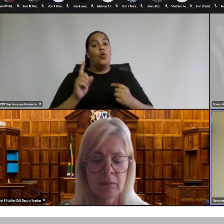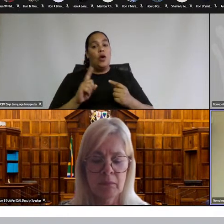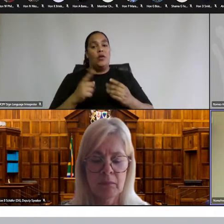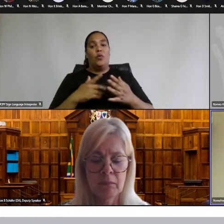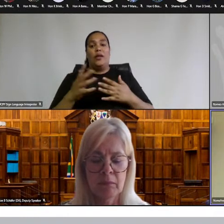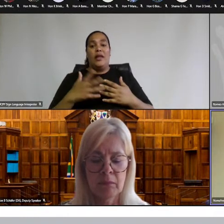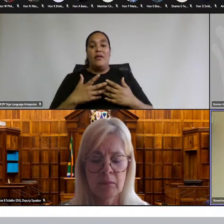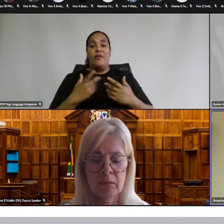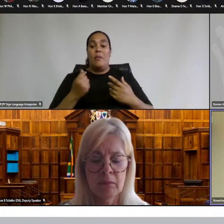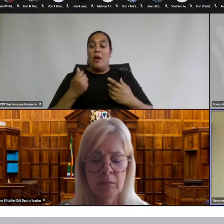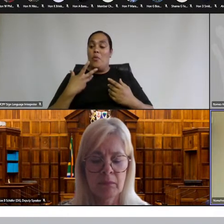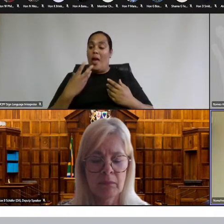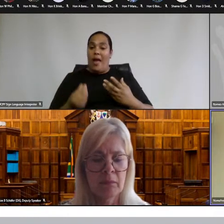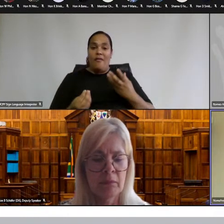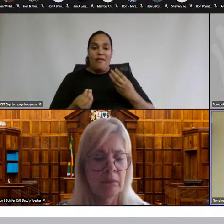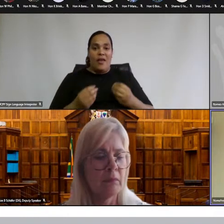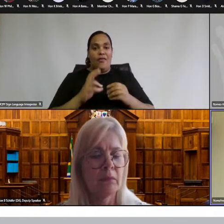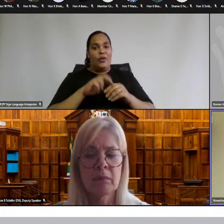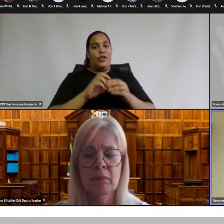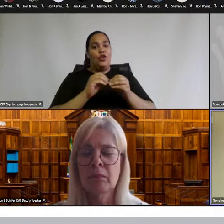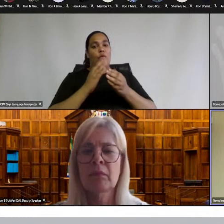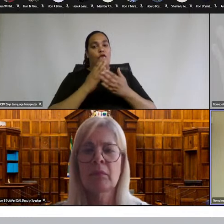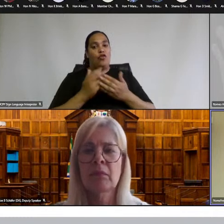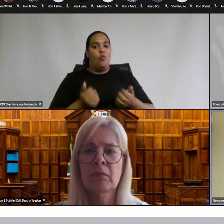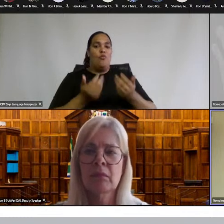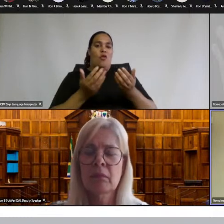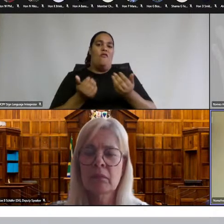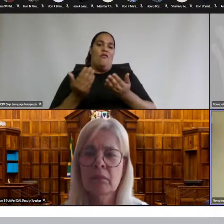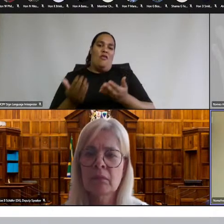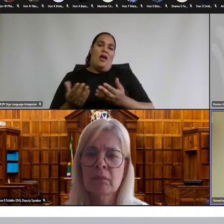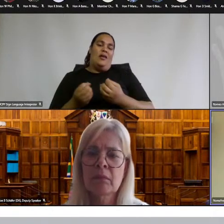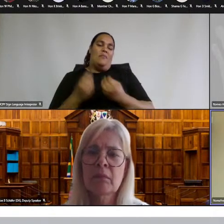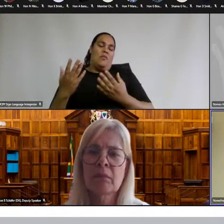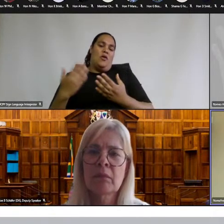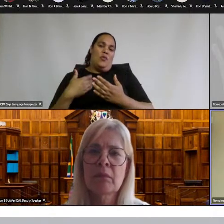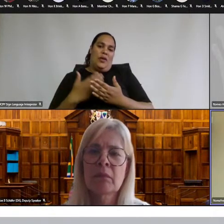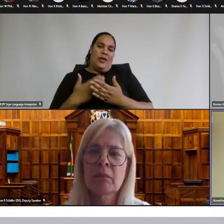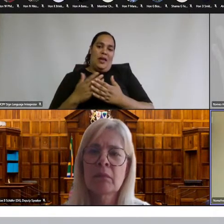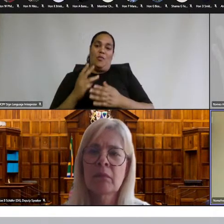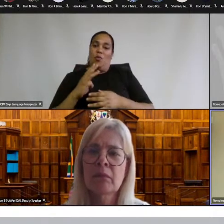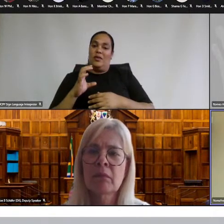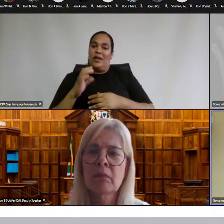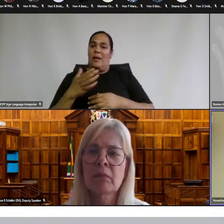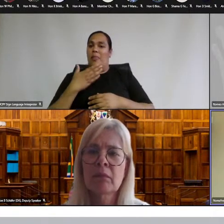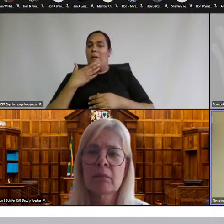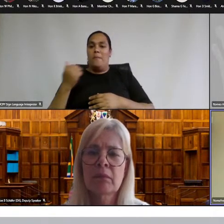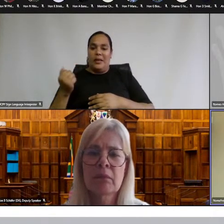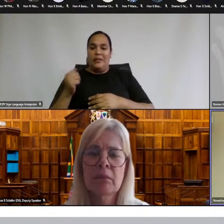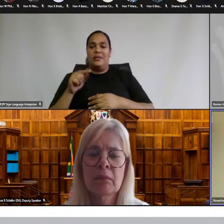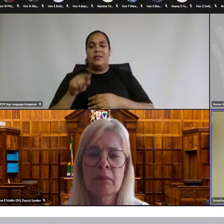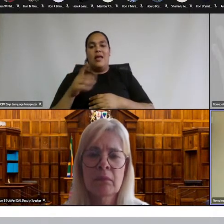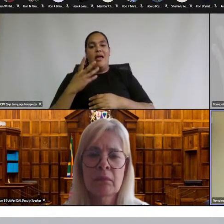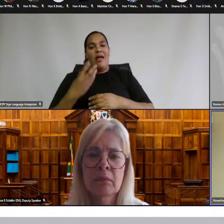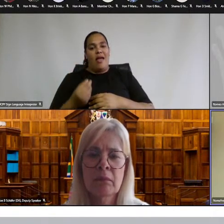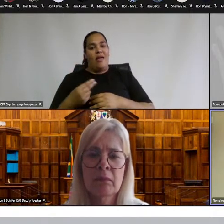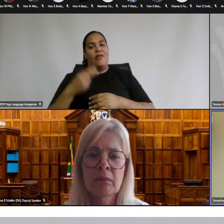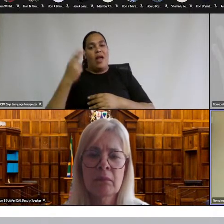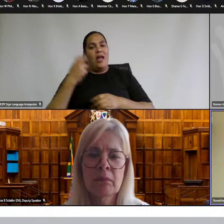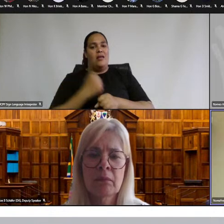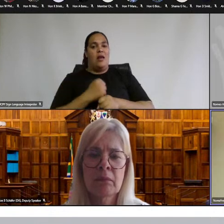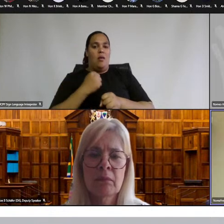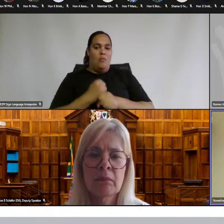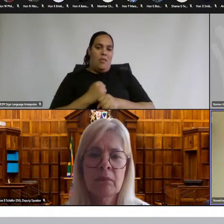monies that we have to make sure that we provide as much as we can. Western Cape is the best that it does have higher